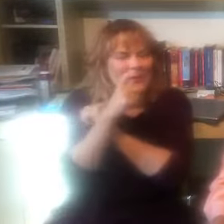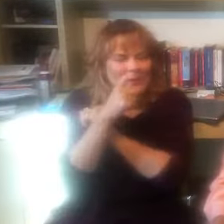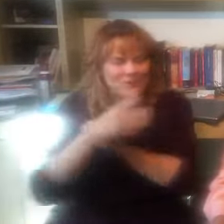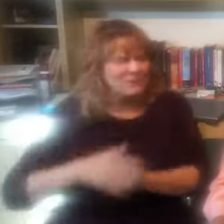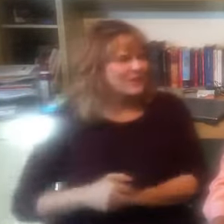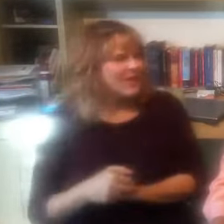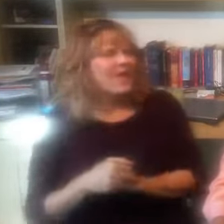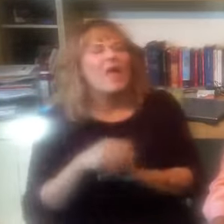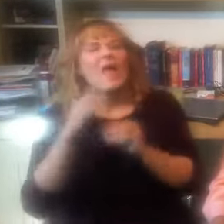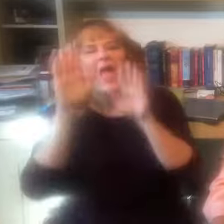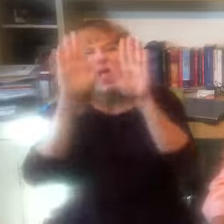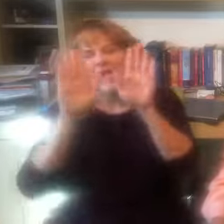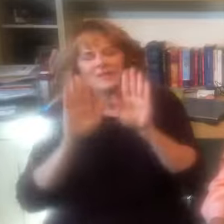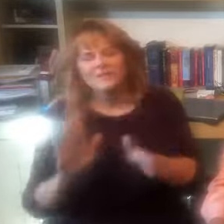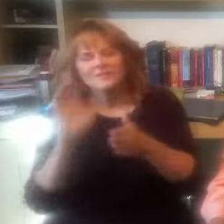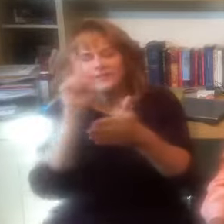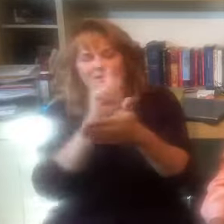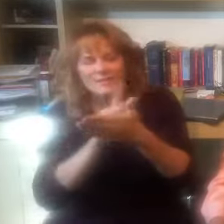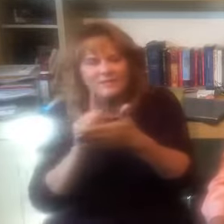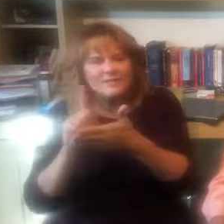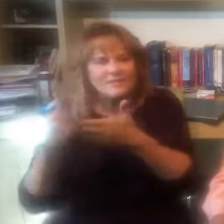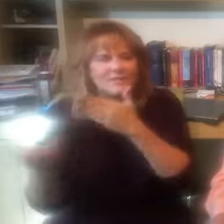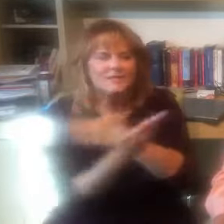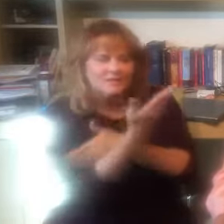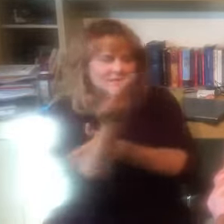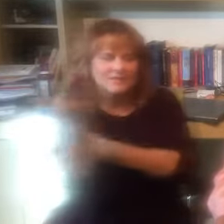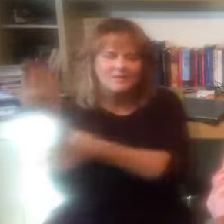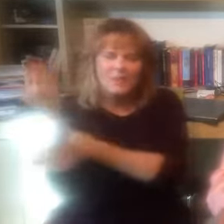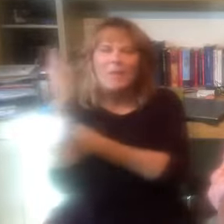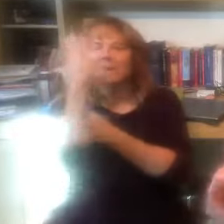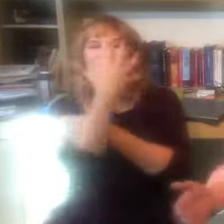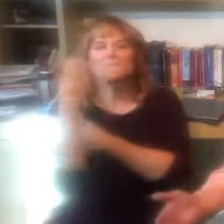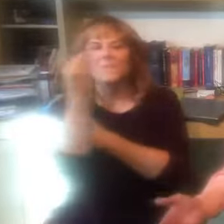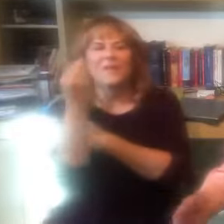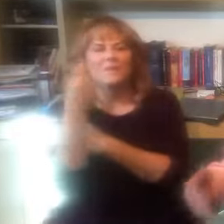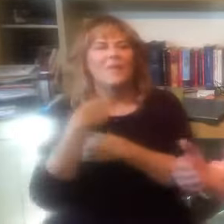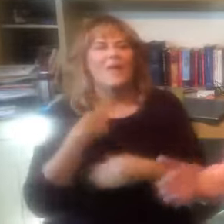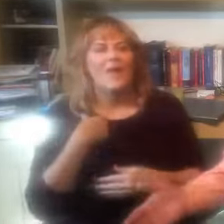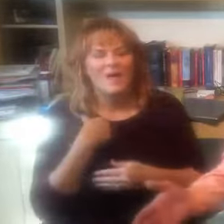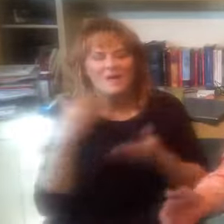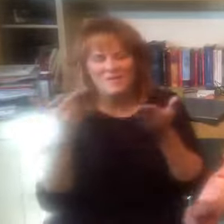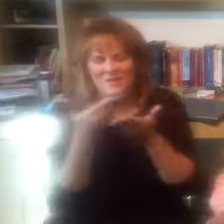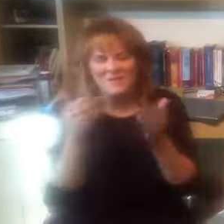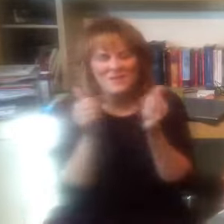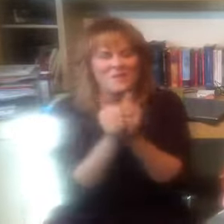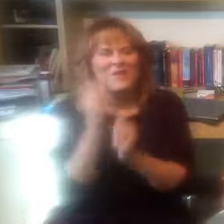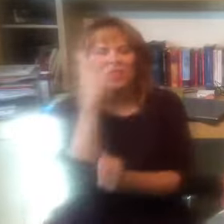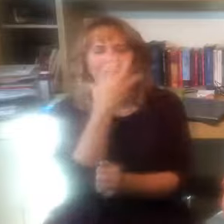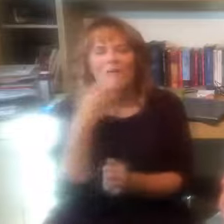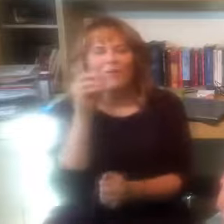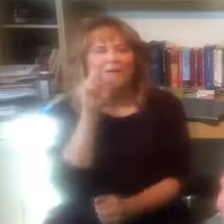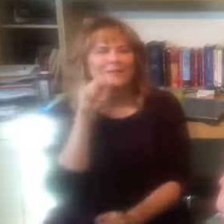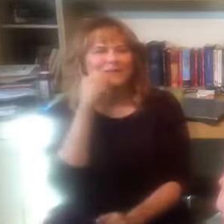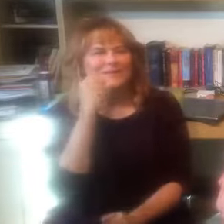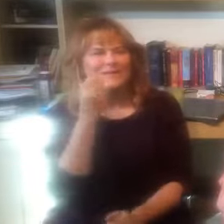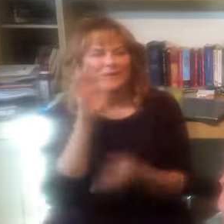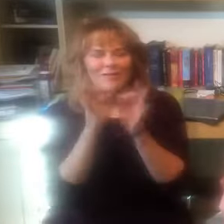beautiful. Almost every Sunday morning, it is just beautiful. And I'm here with the beautiful Susie